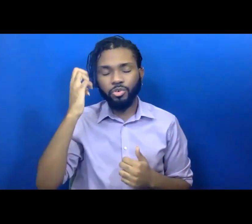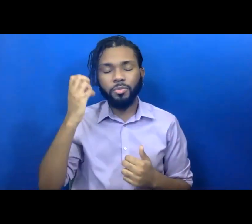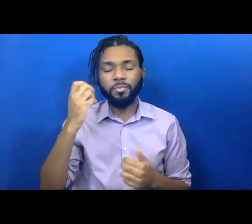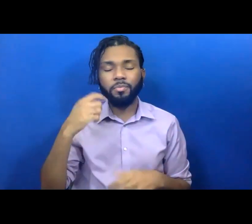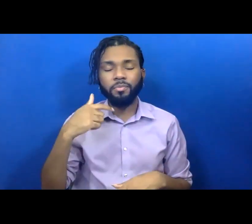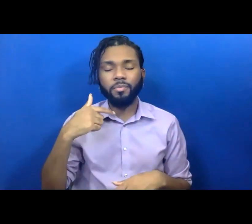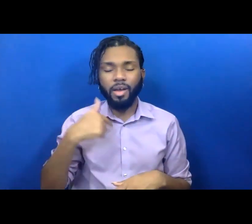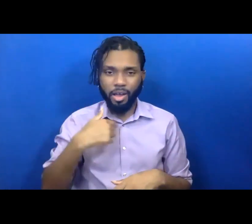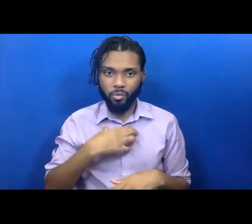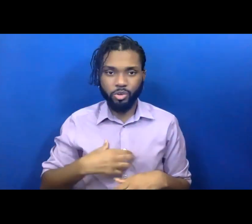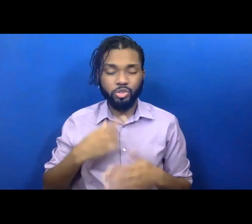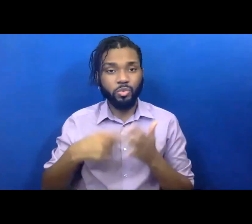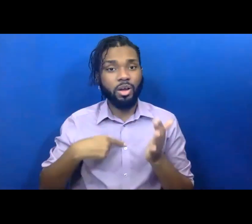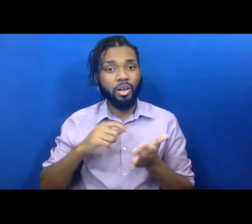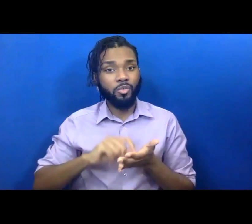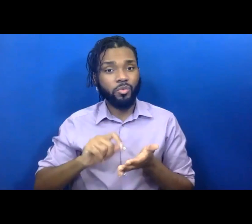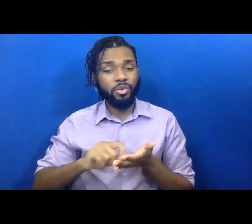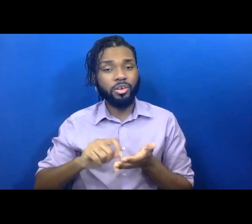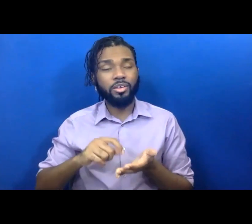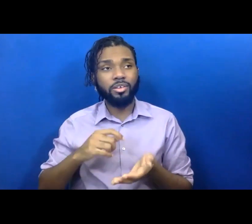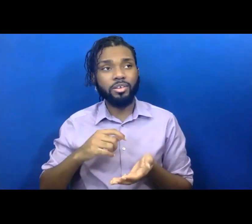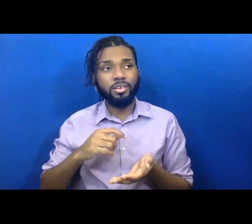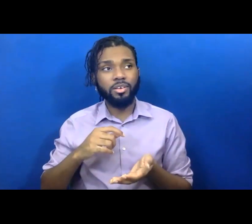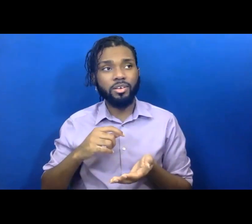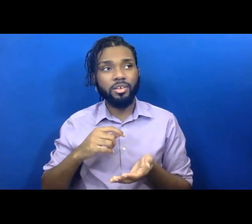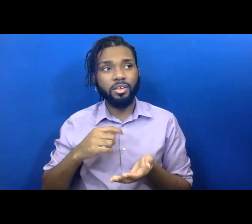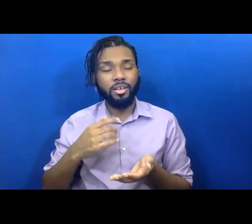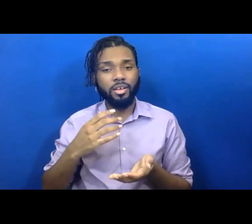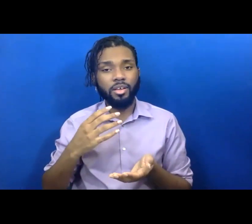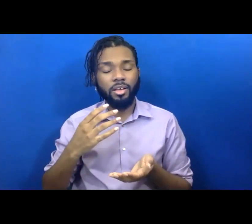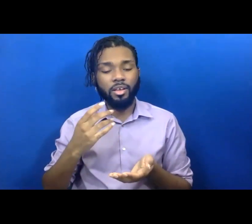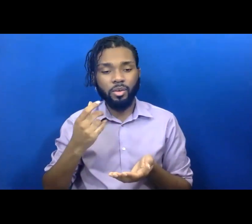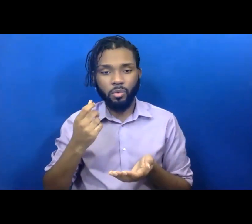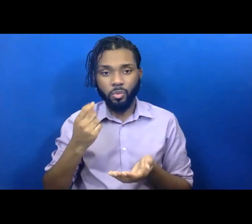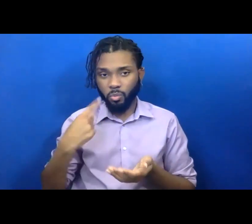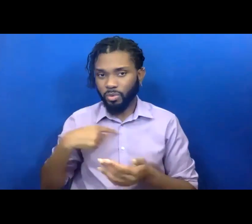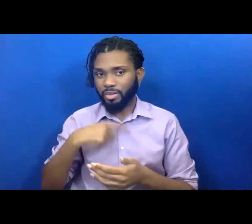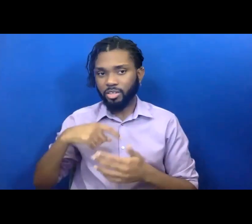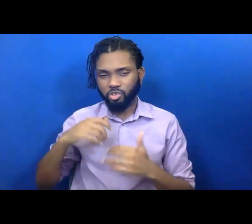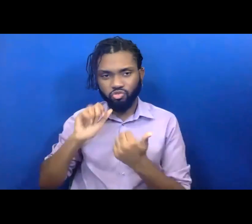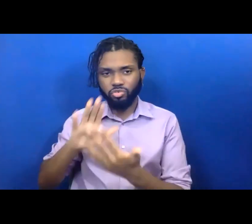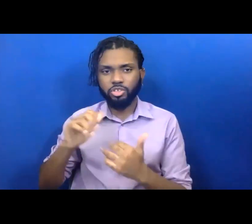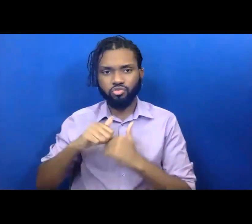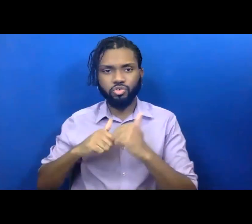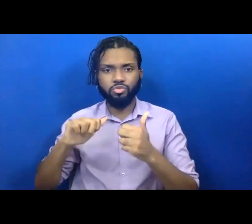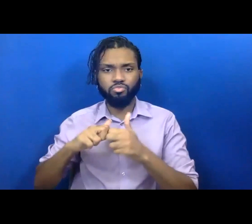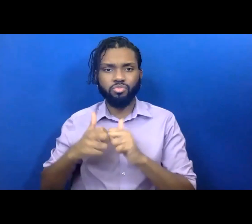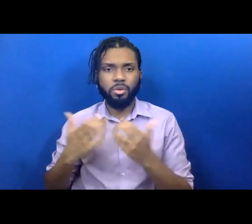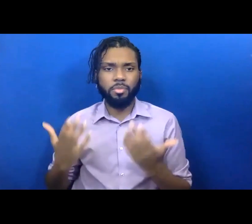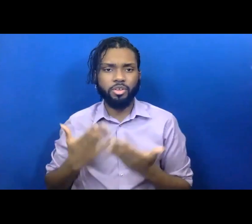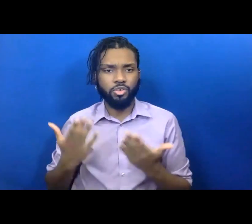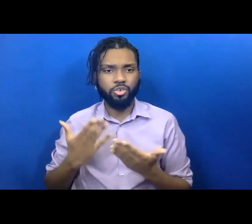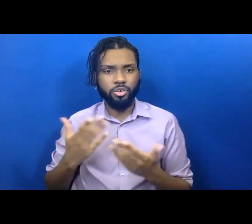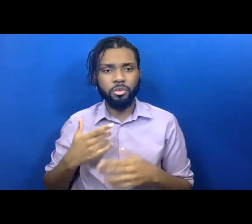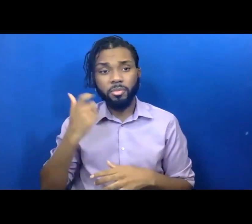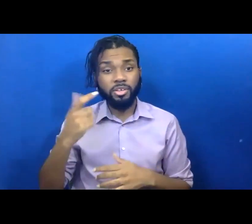that we need to really address the structural issue dealing with our own problems here, because I think it's really easy for people to kind of